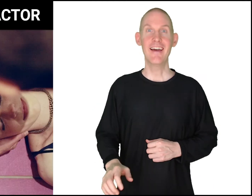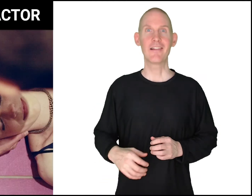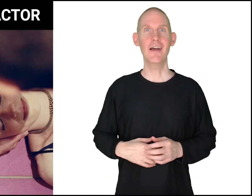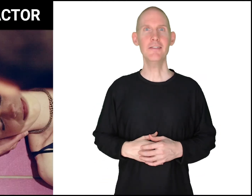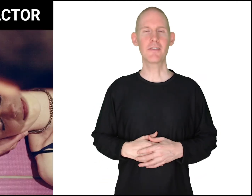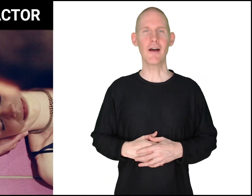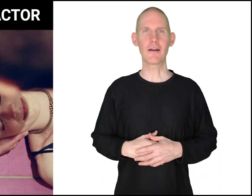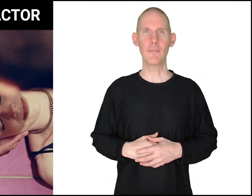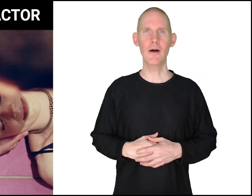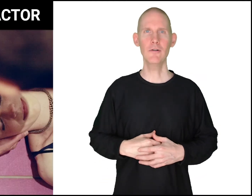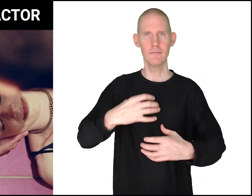Let's talk about